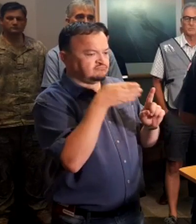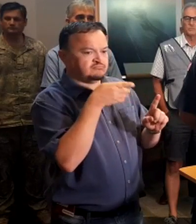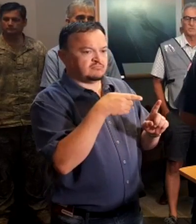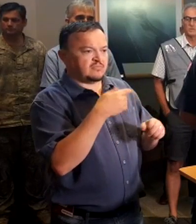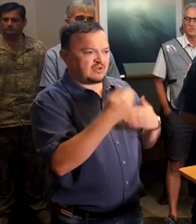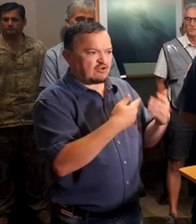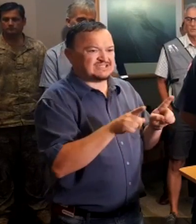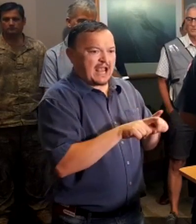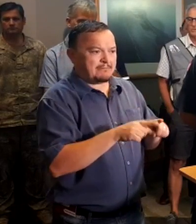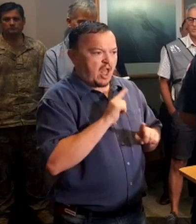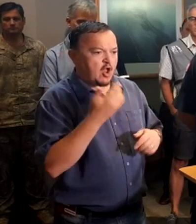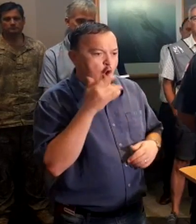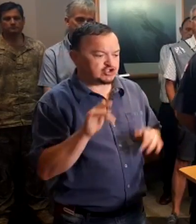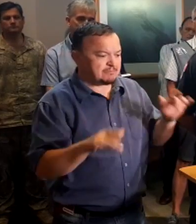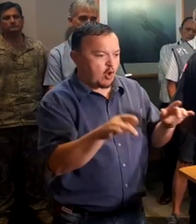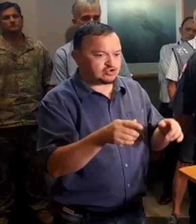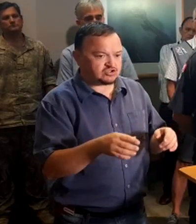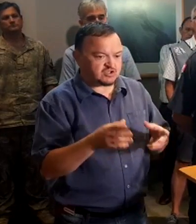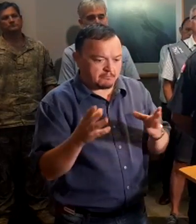Absolutely, yep.